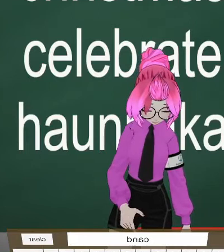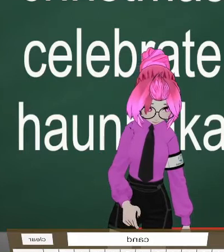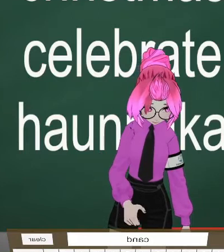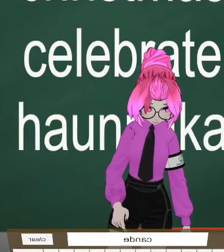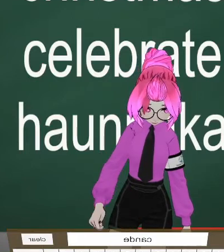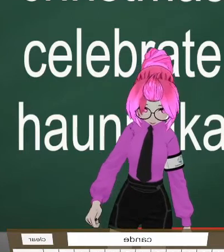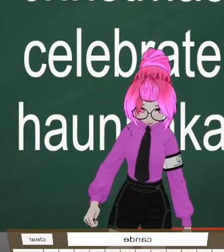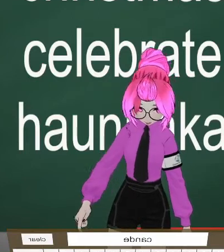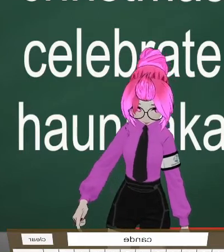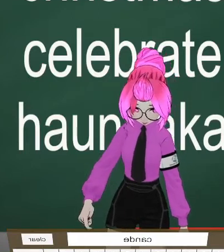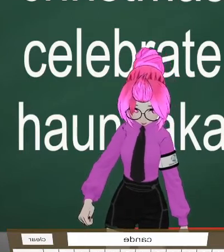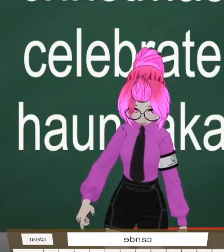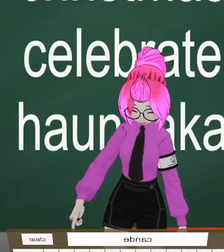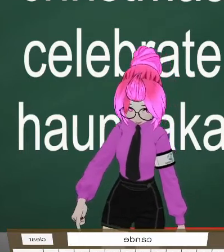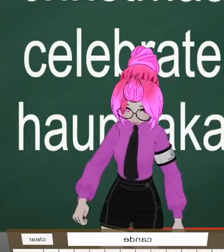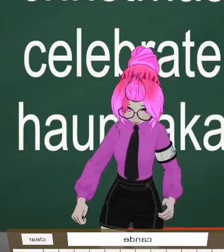this is kind of a janky keyboard